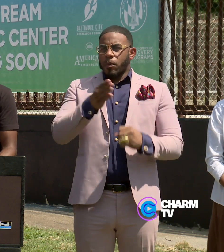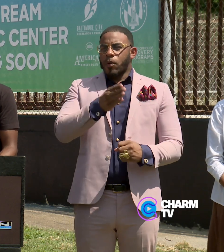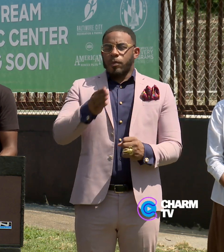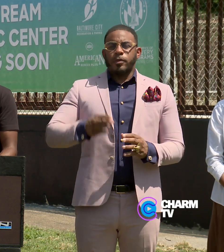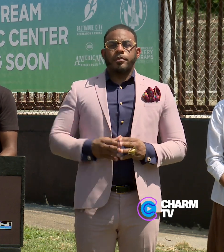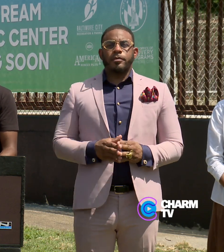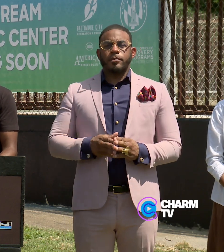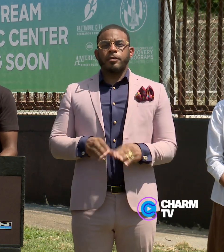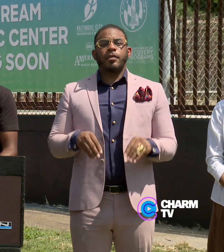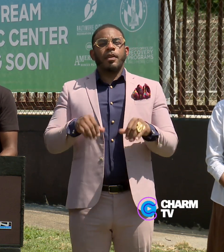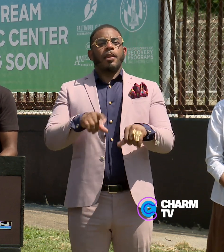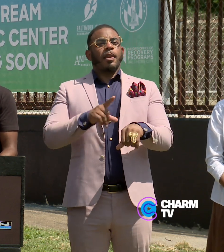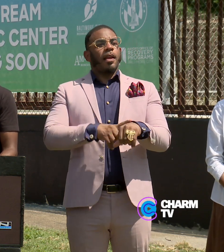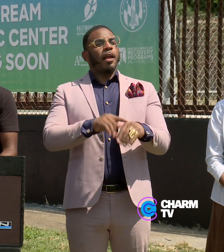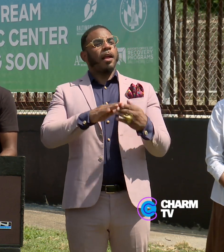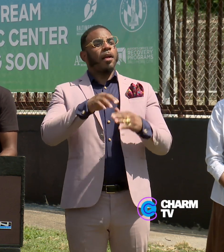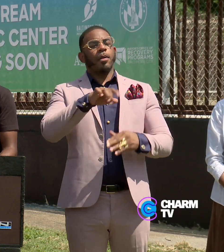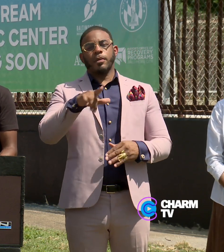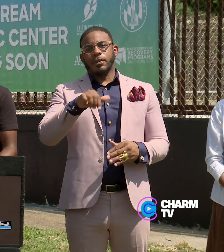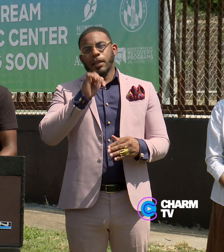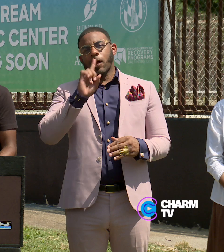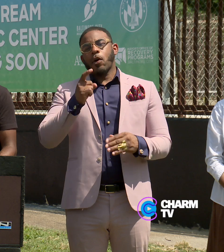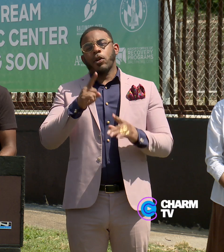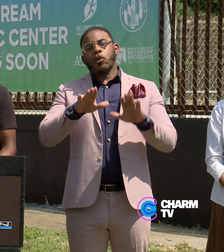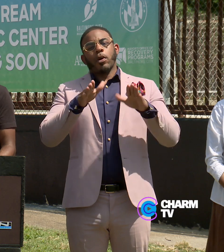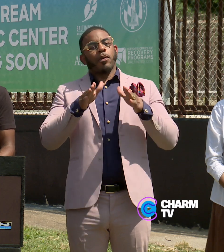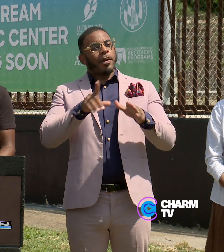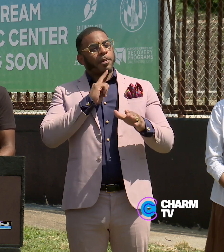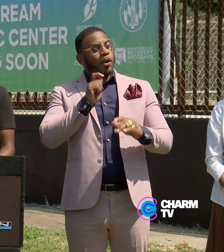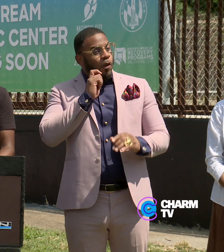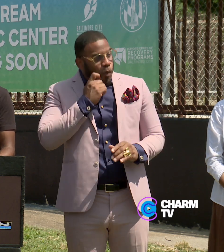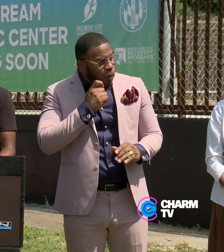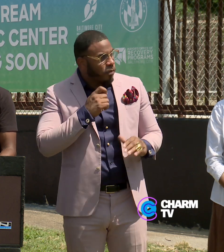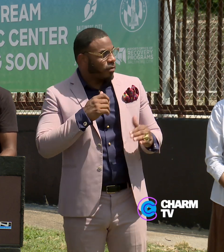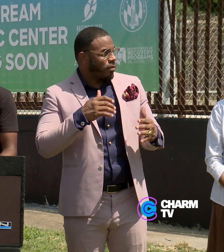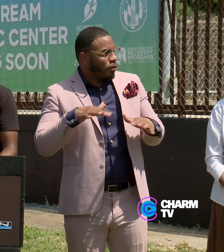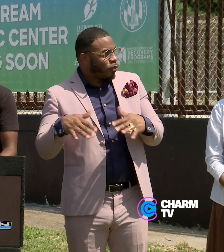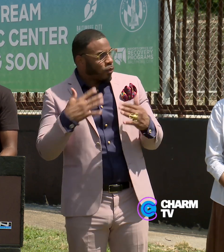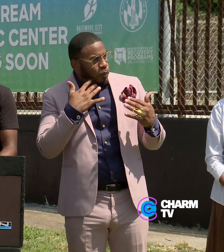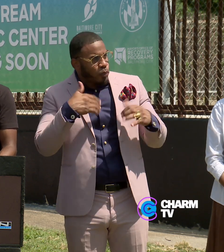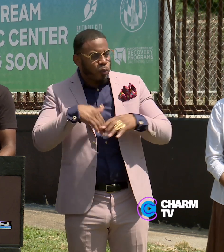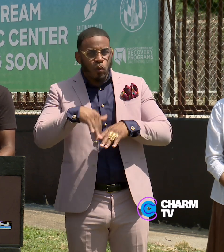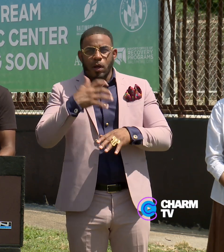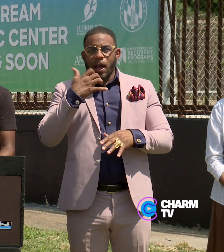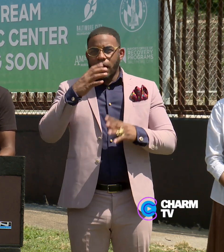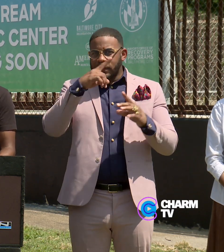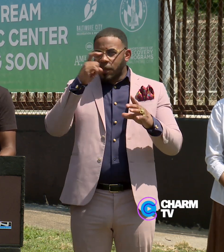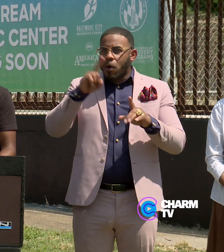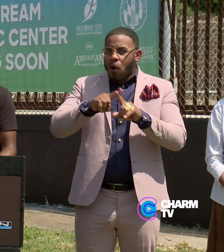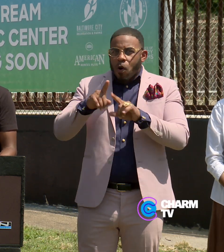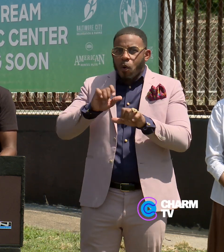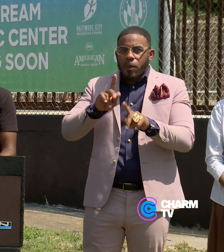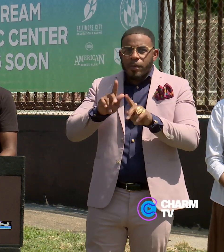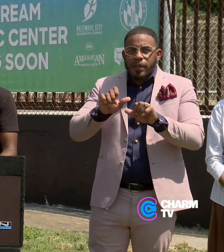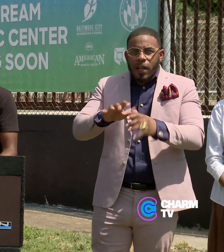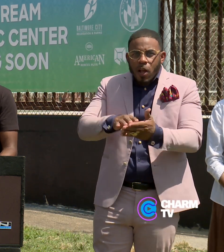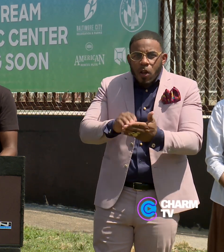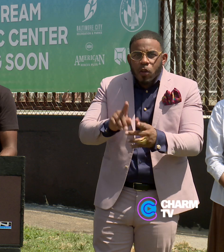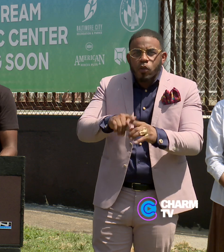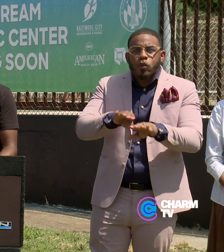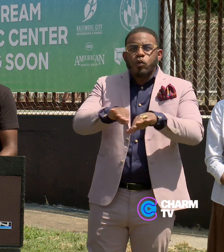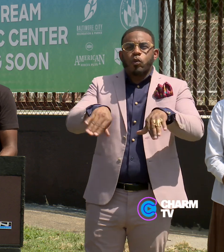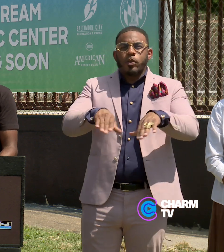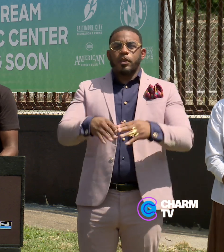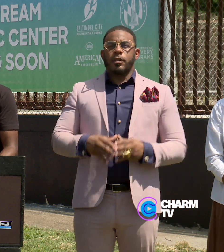Baltimore. Spending time at city pools is not only a great way to be cool during Baltimore's hot summer, but it's also where people can learn to